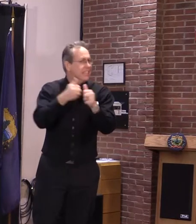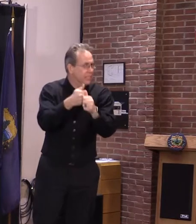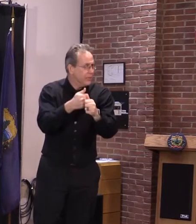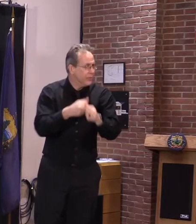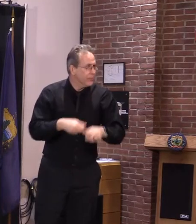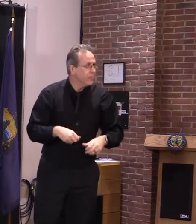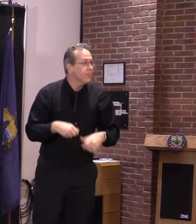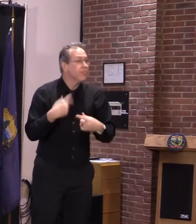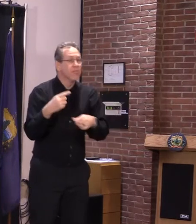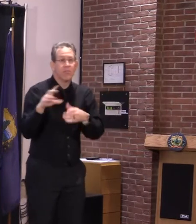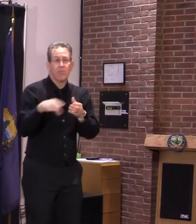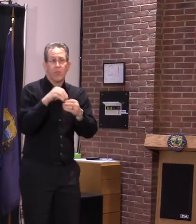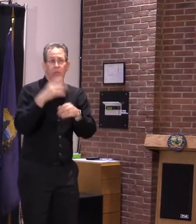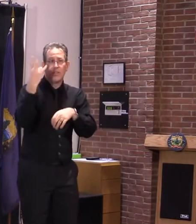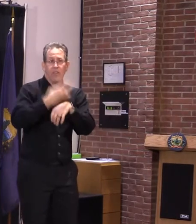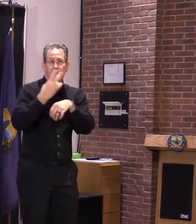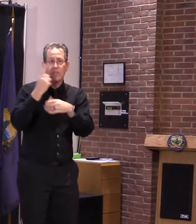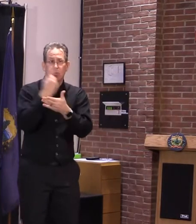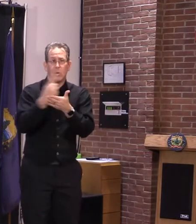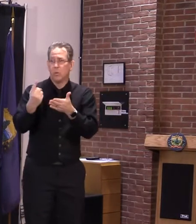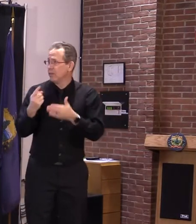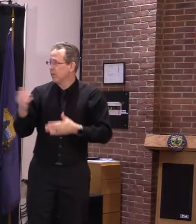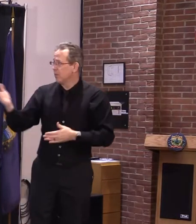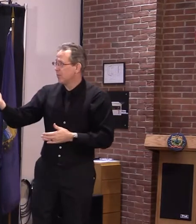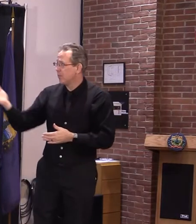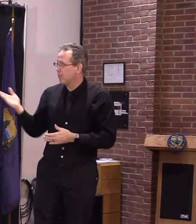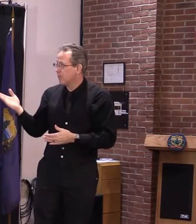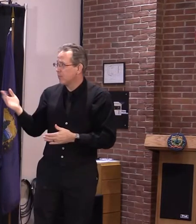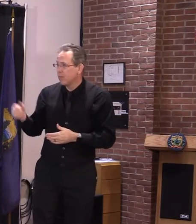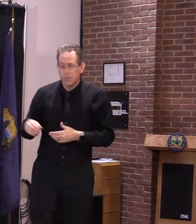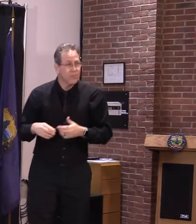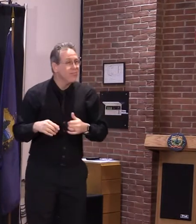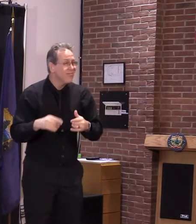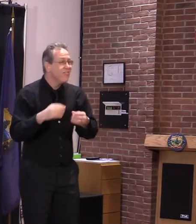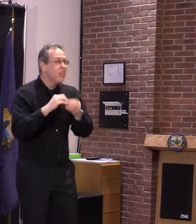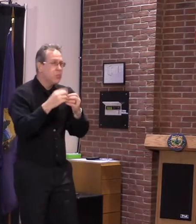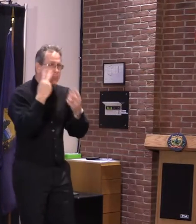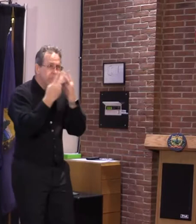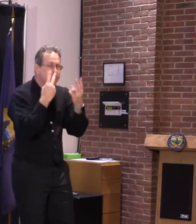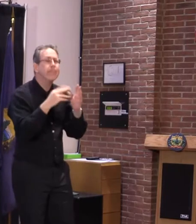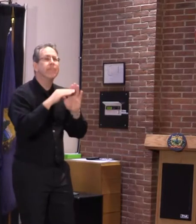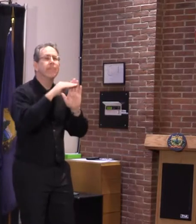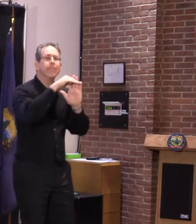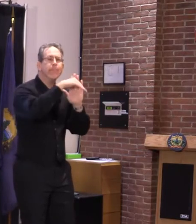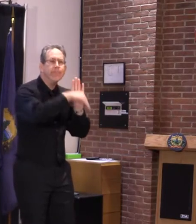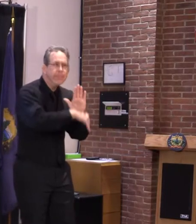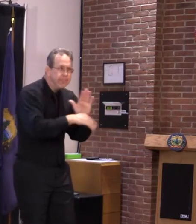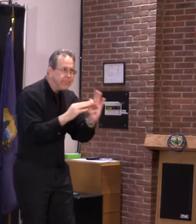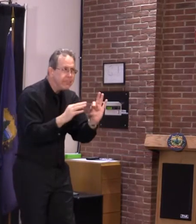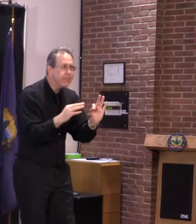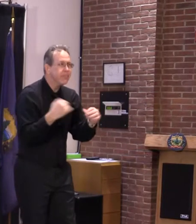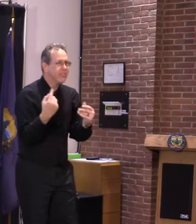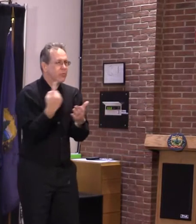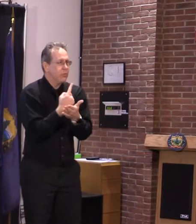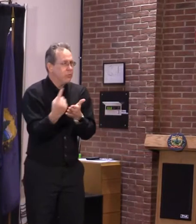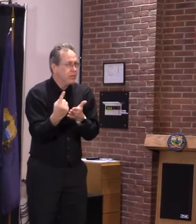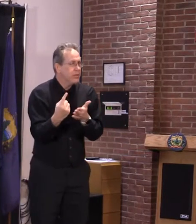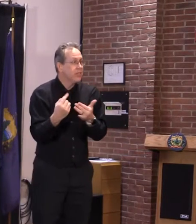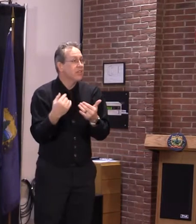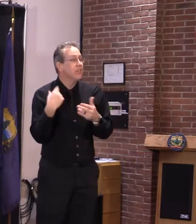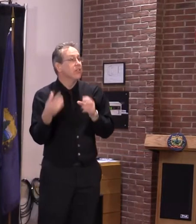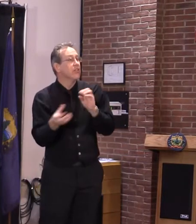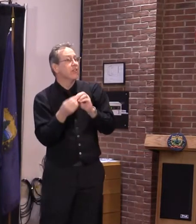1,121 cases. Again, down 27% over the last 7 days, down 37% over the last 2 weeks.